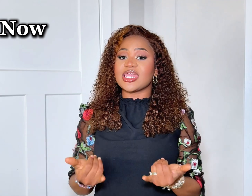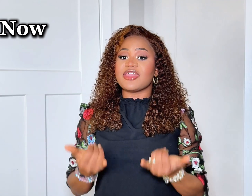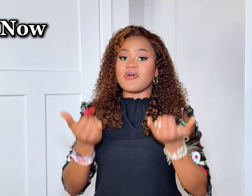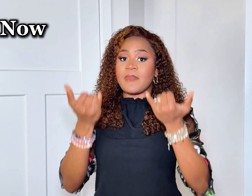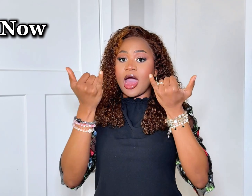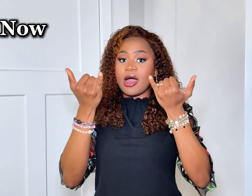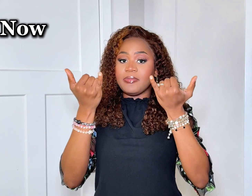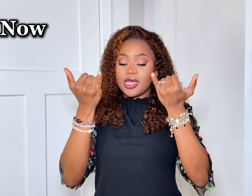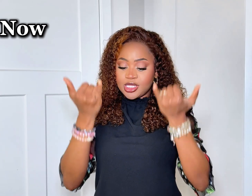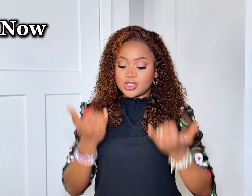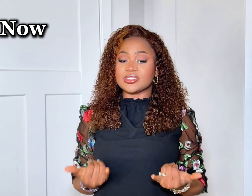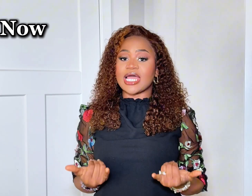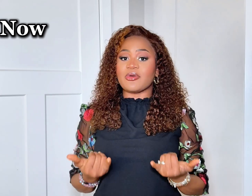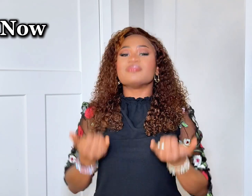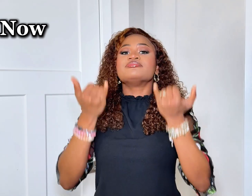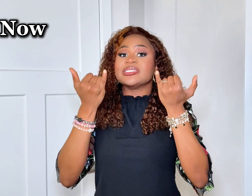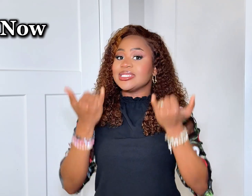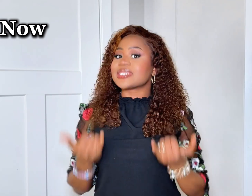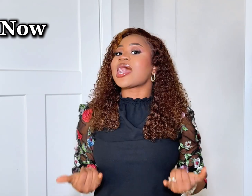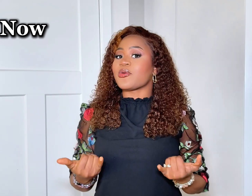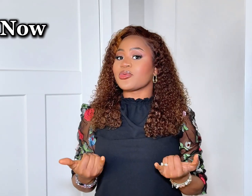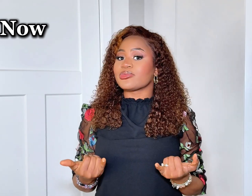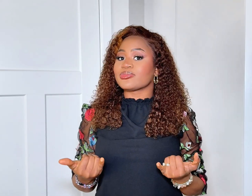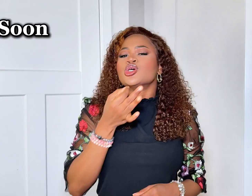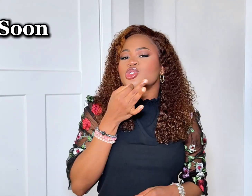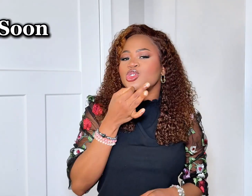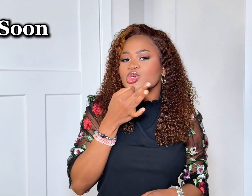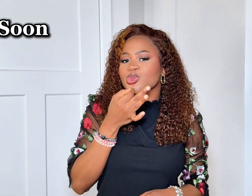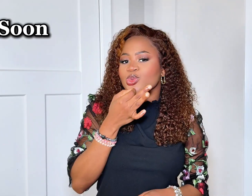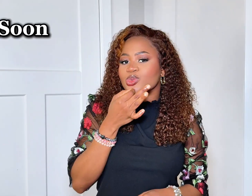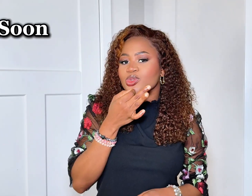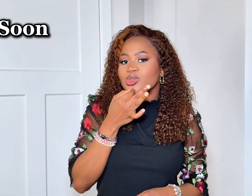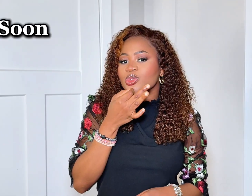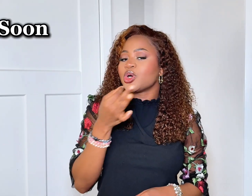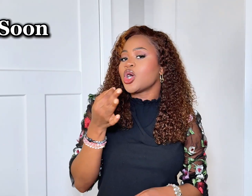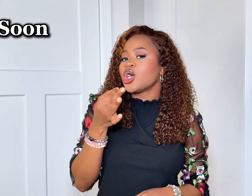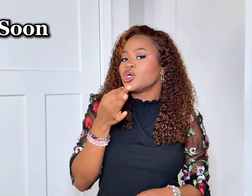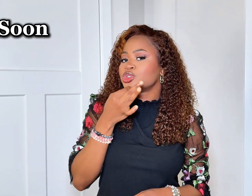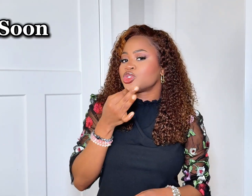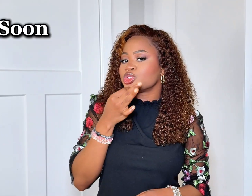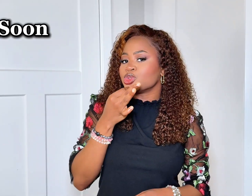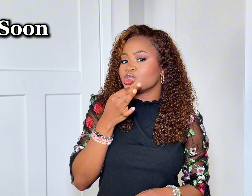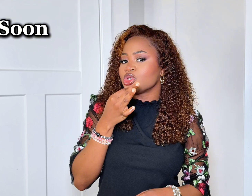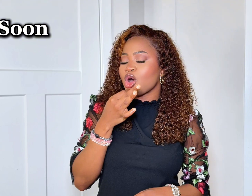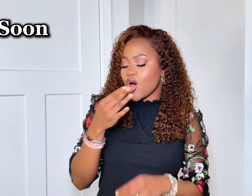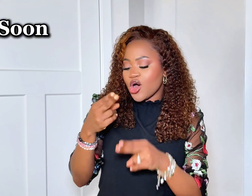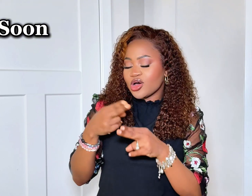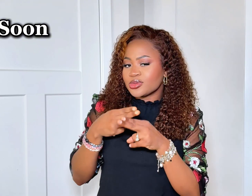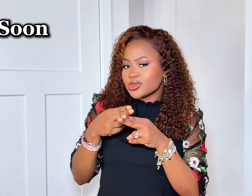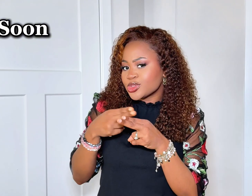it from up to down. Now. Soon. Soon or